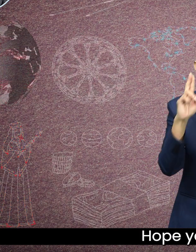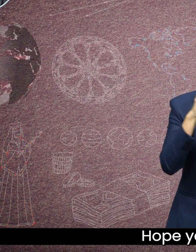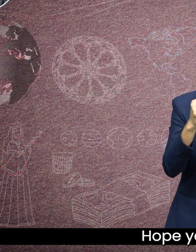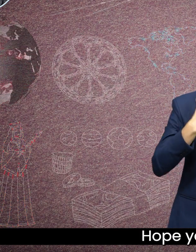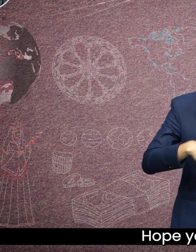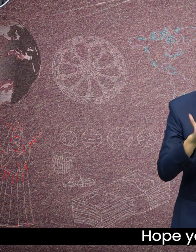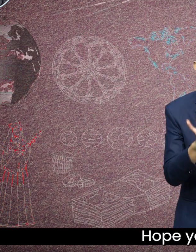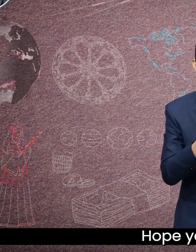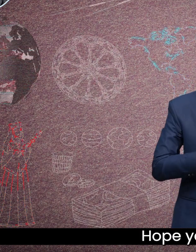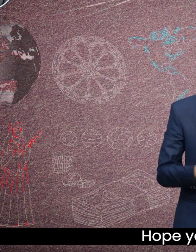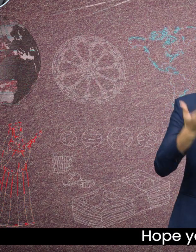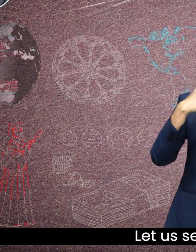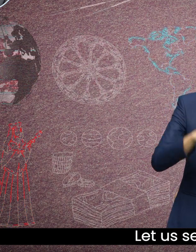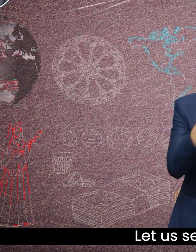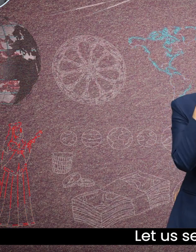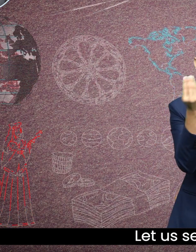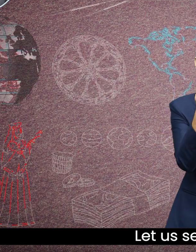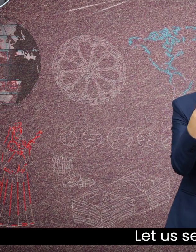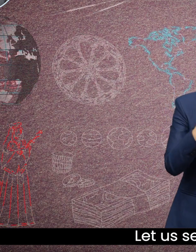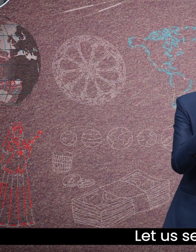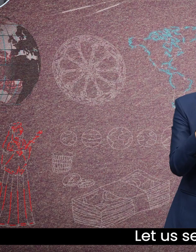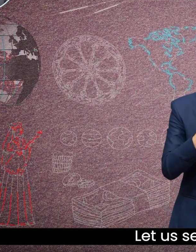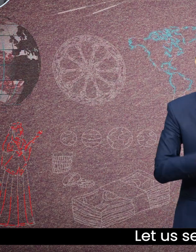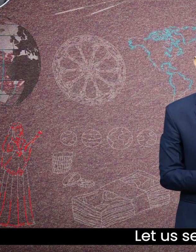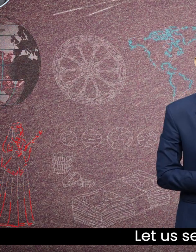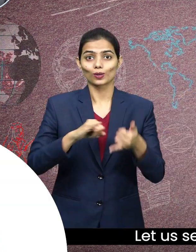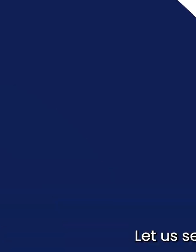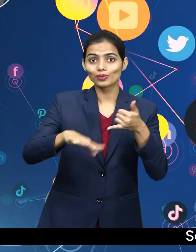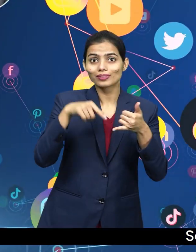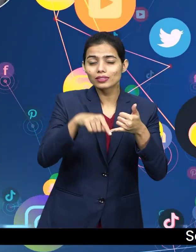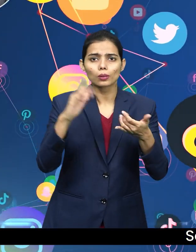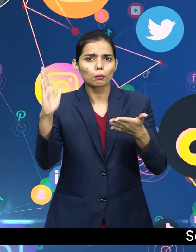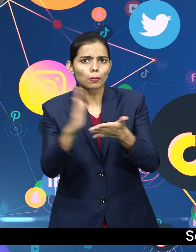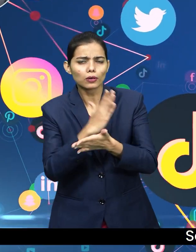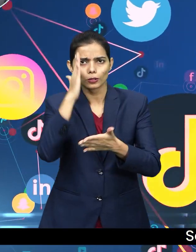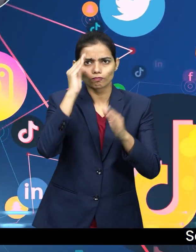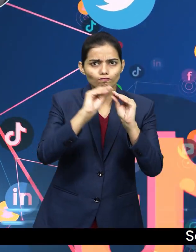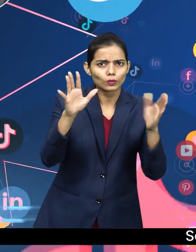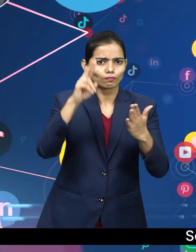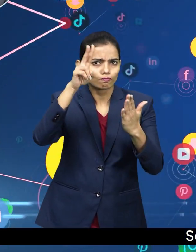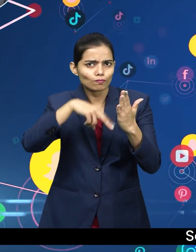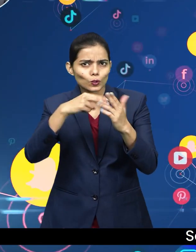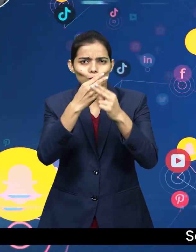Hope you are doing well. Let us see a few examples. Social media,